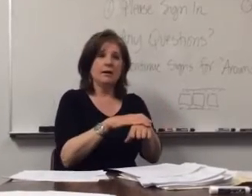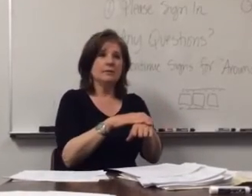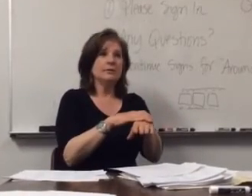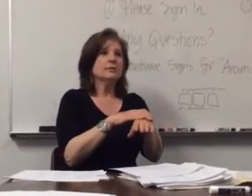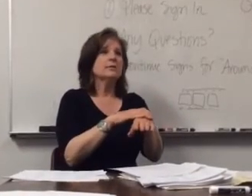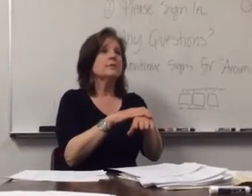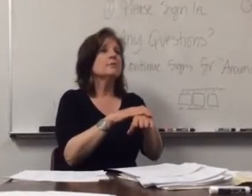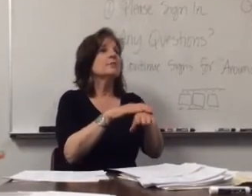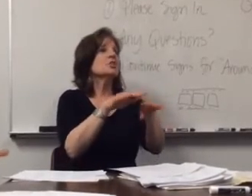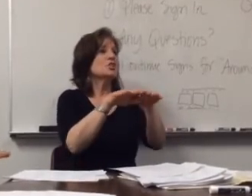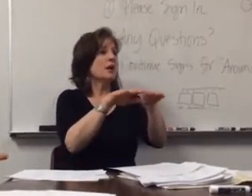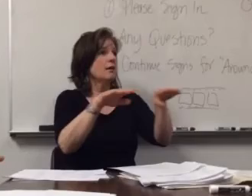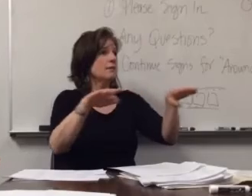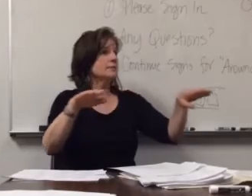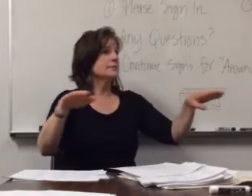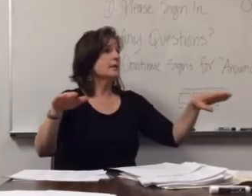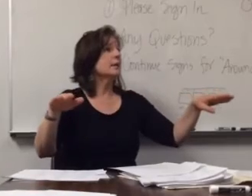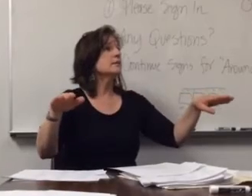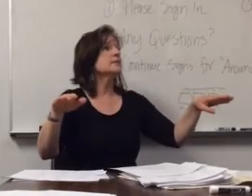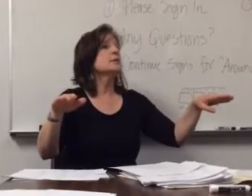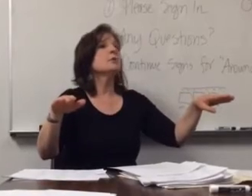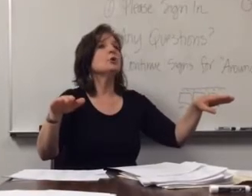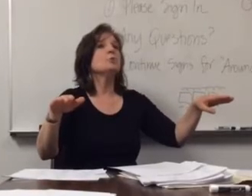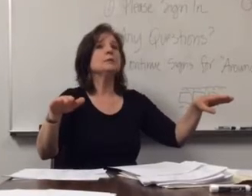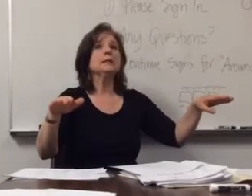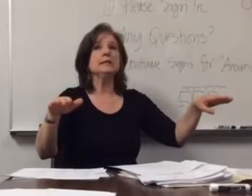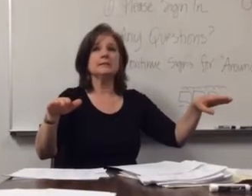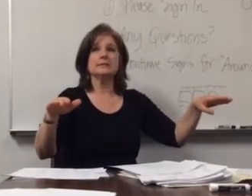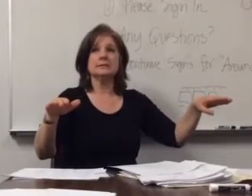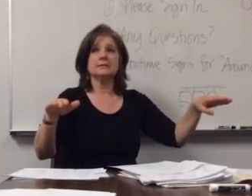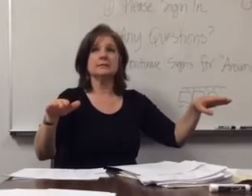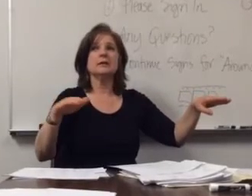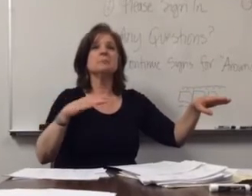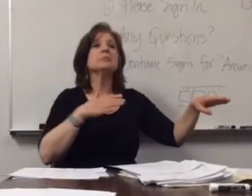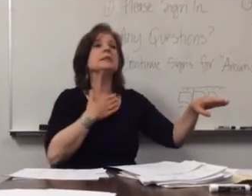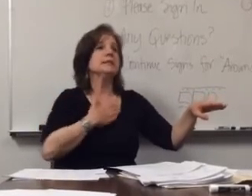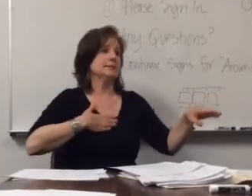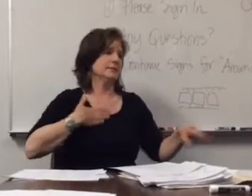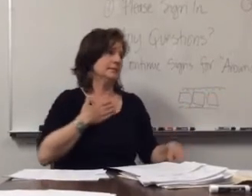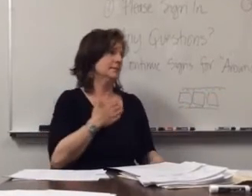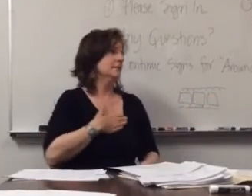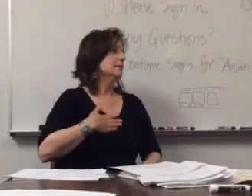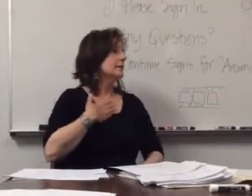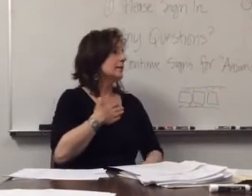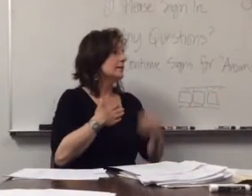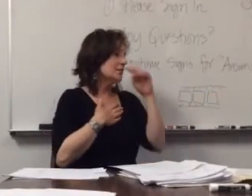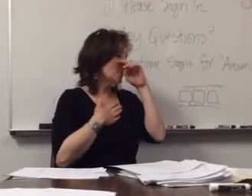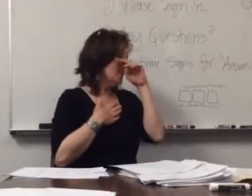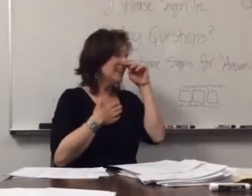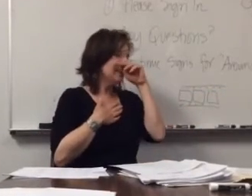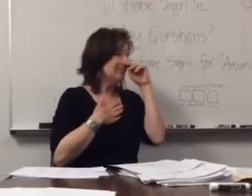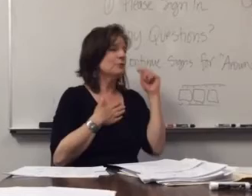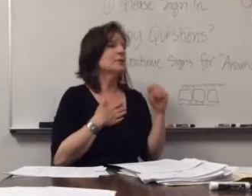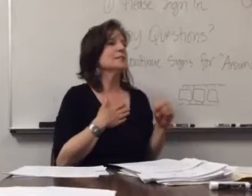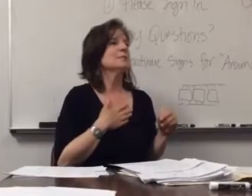on the shelves? Does anyone know please? Yep, please. Okay, let's try that again really